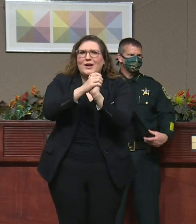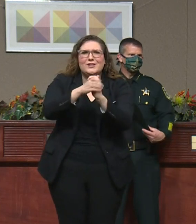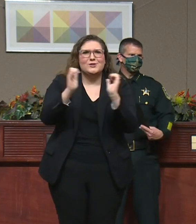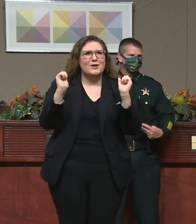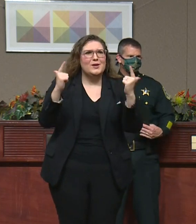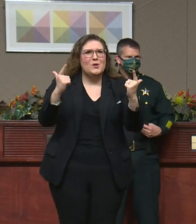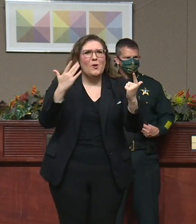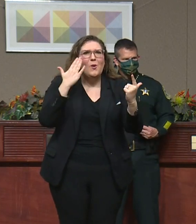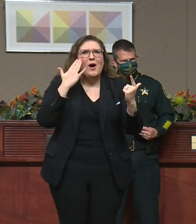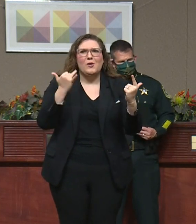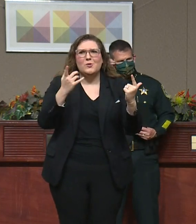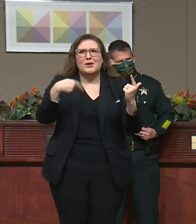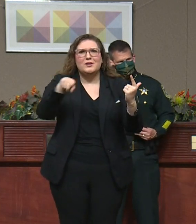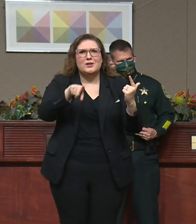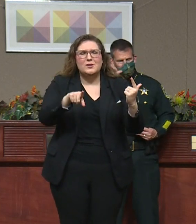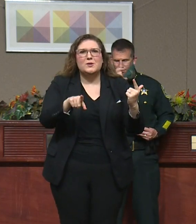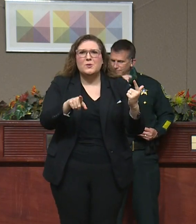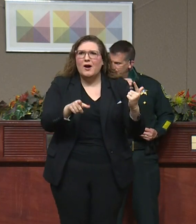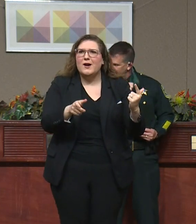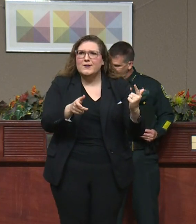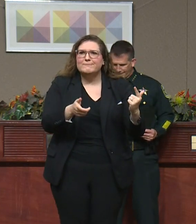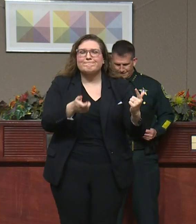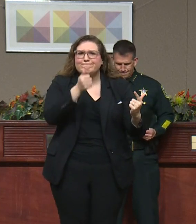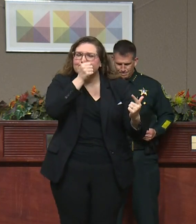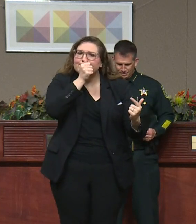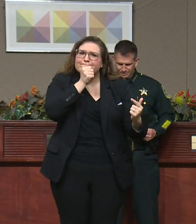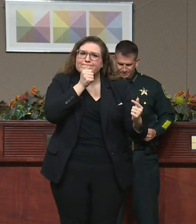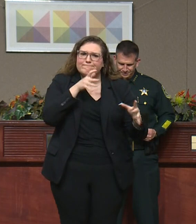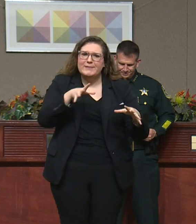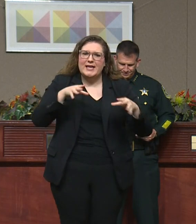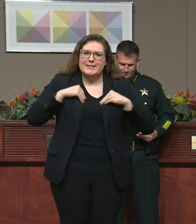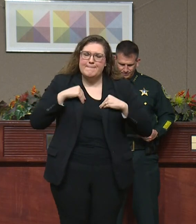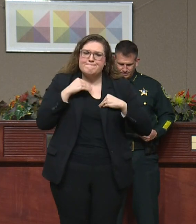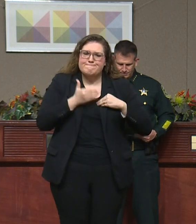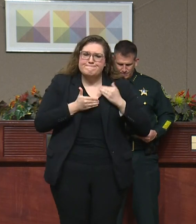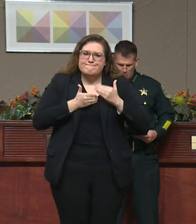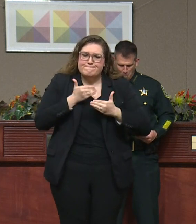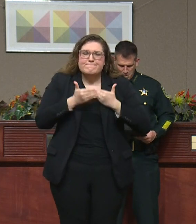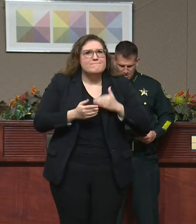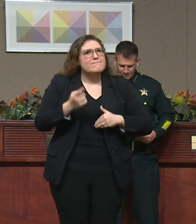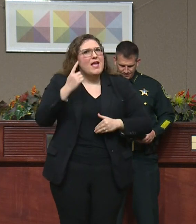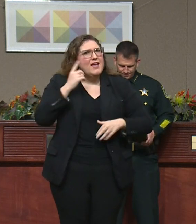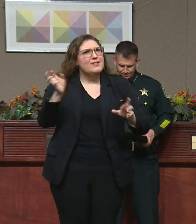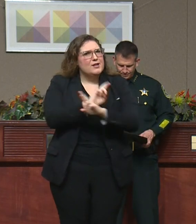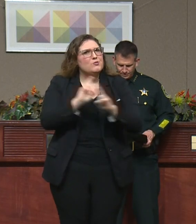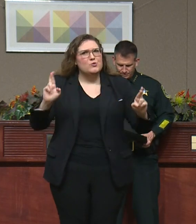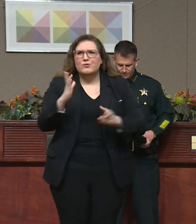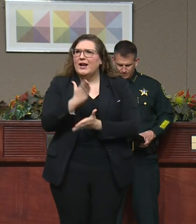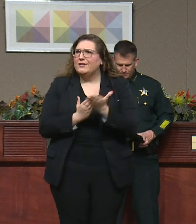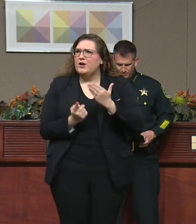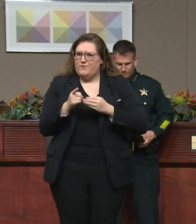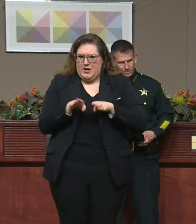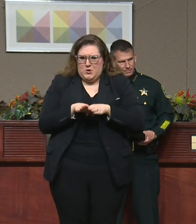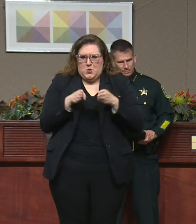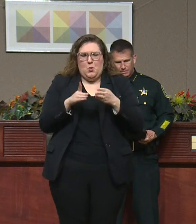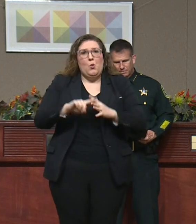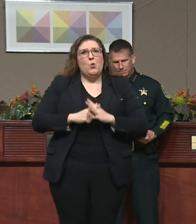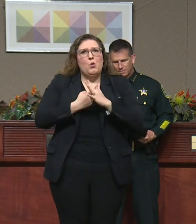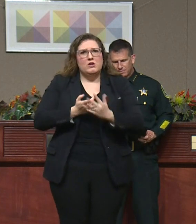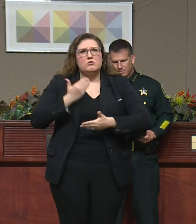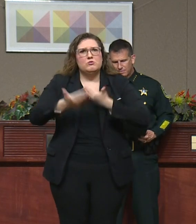this pandemic. I think we are in good shape to start our phase 1. And again,